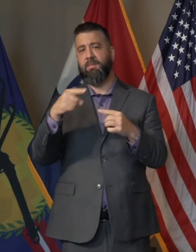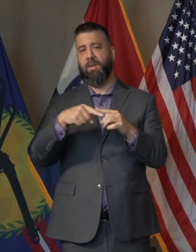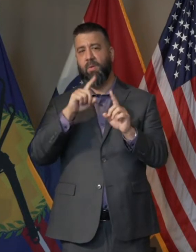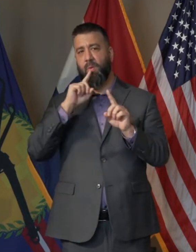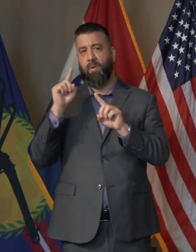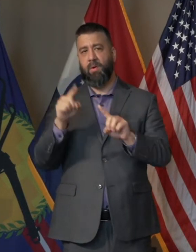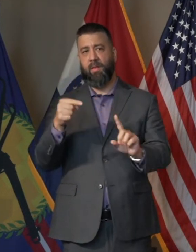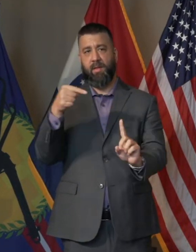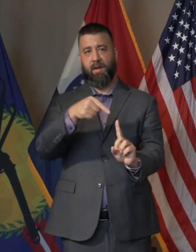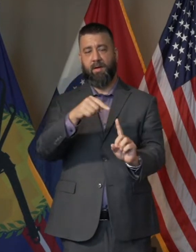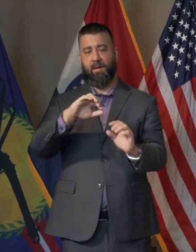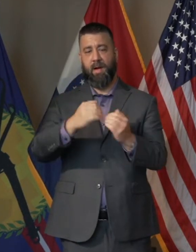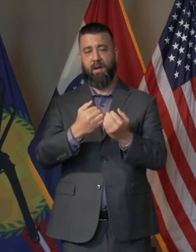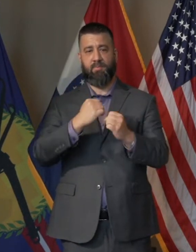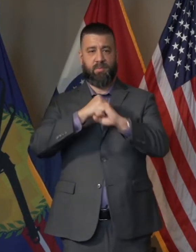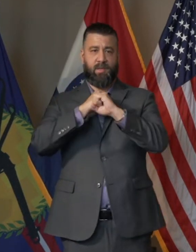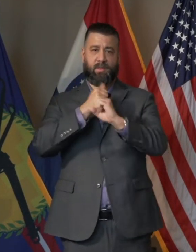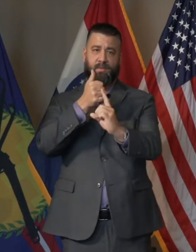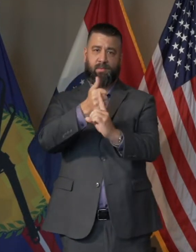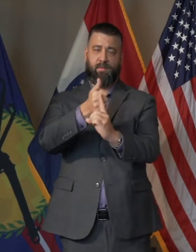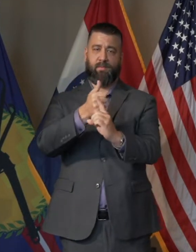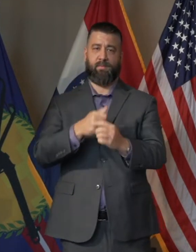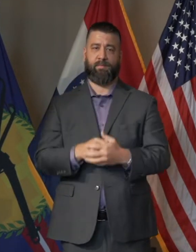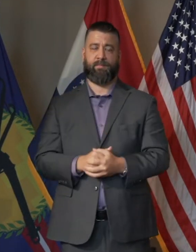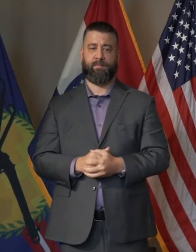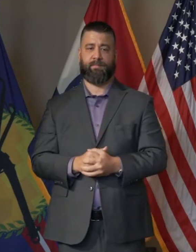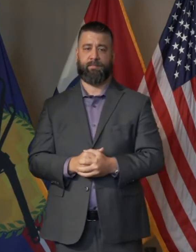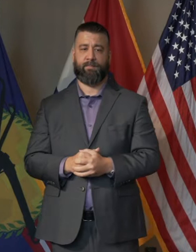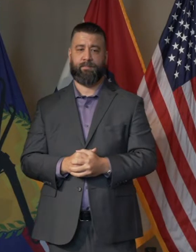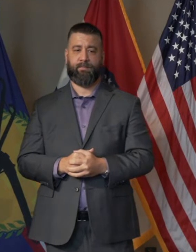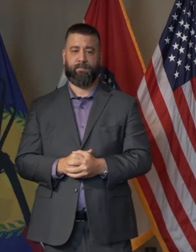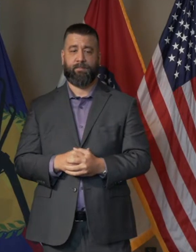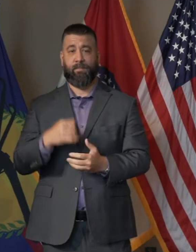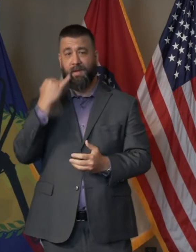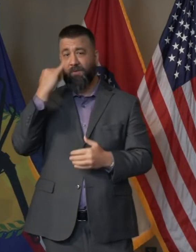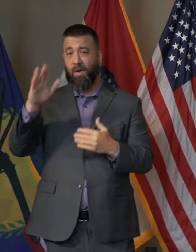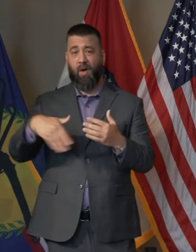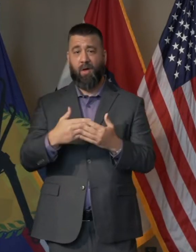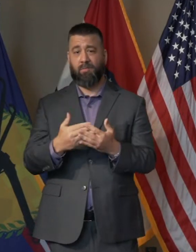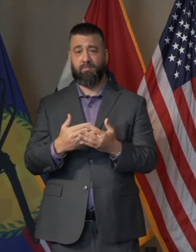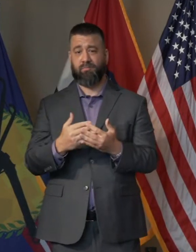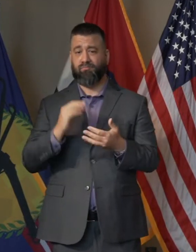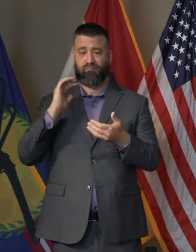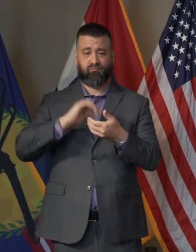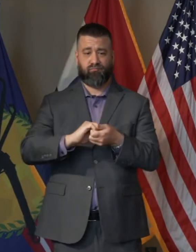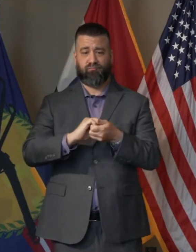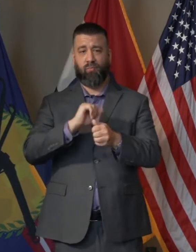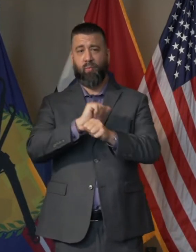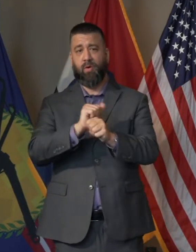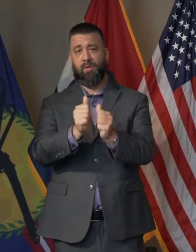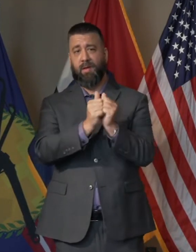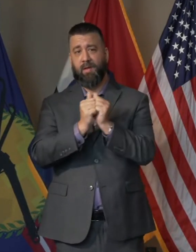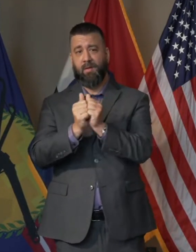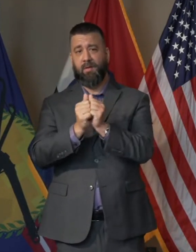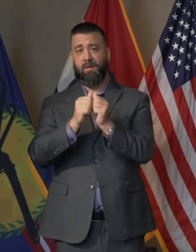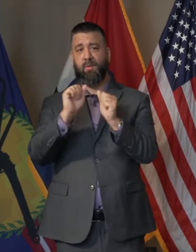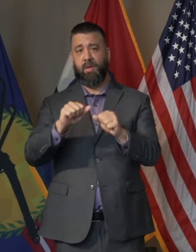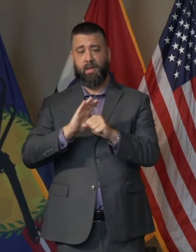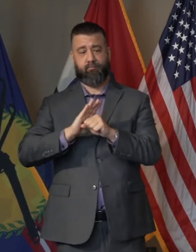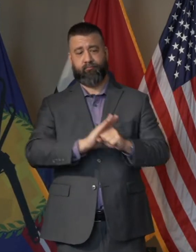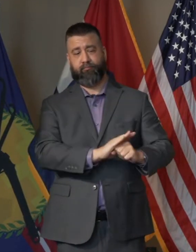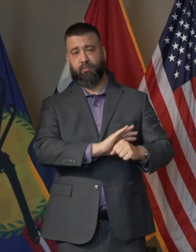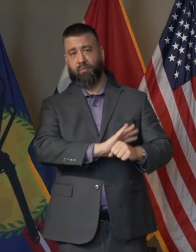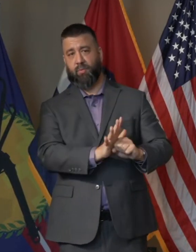can protect yourself and others. If we all work together, we can keep this virus at bay. And I want to